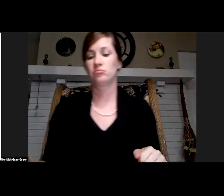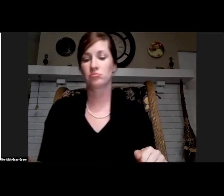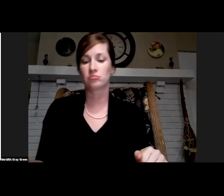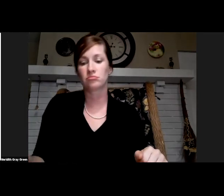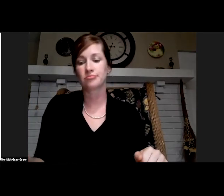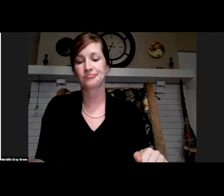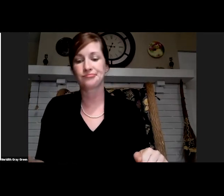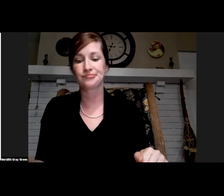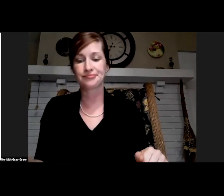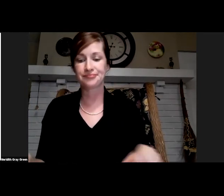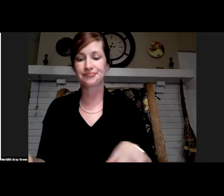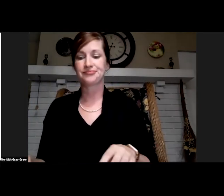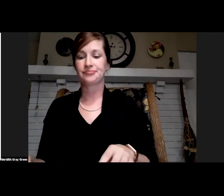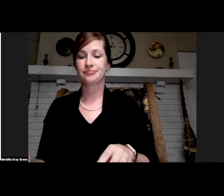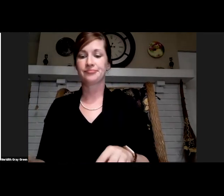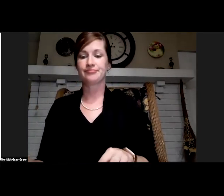culture.